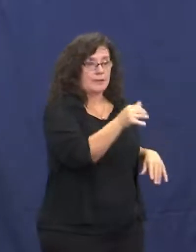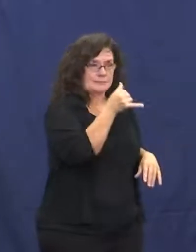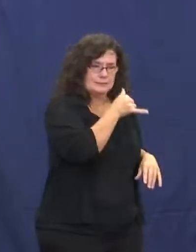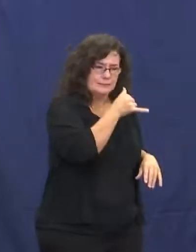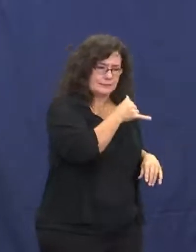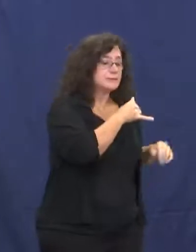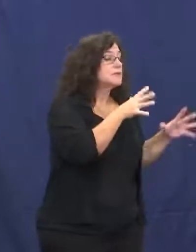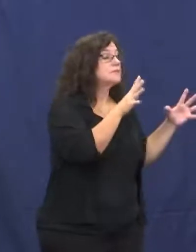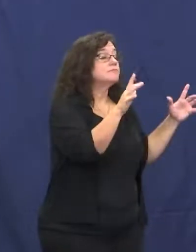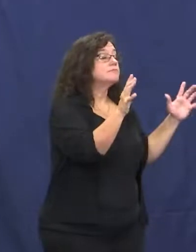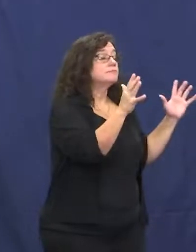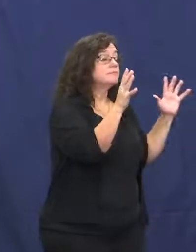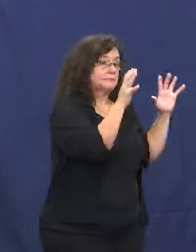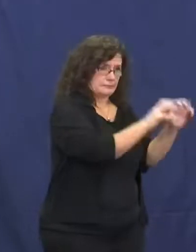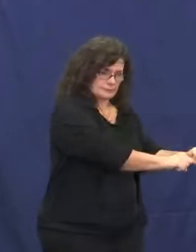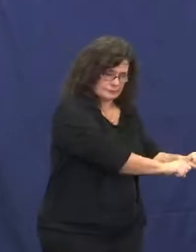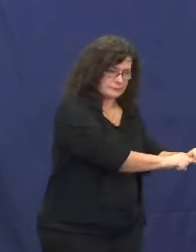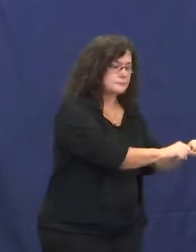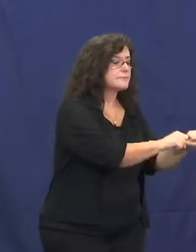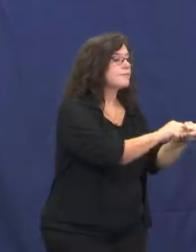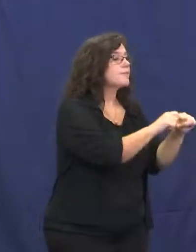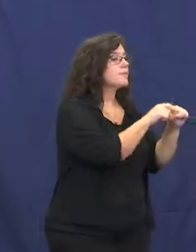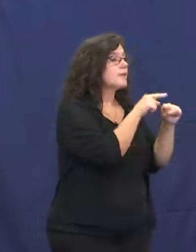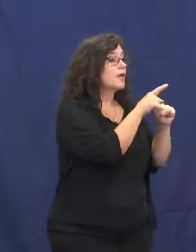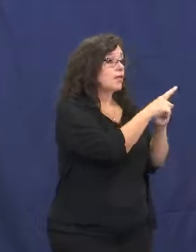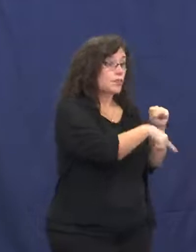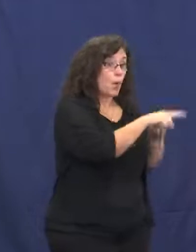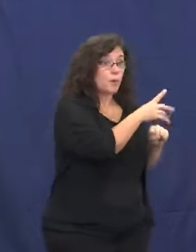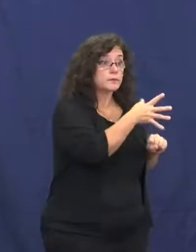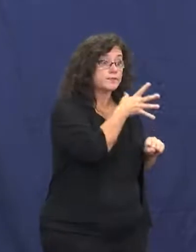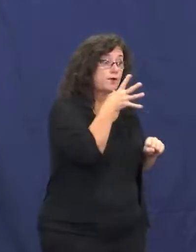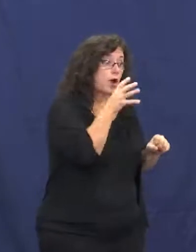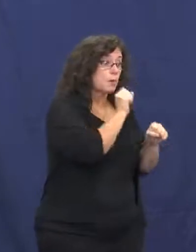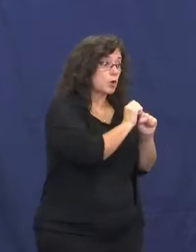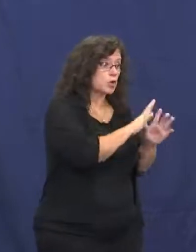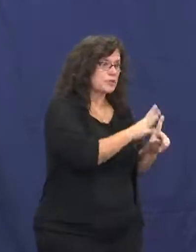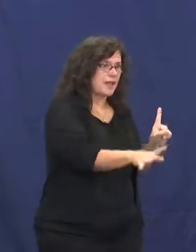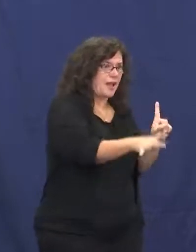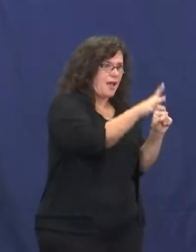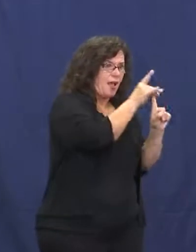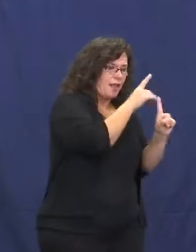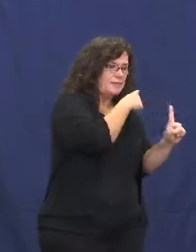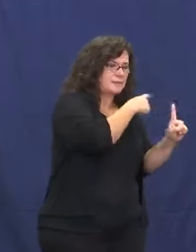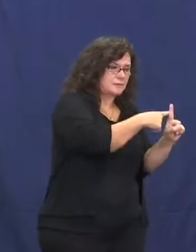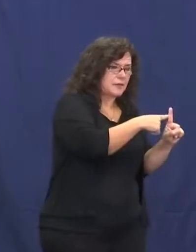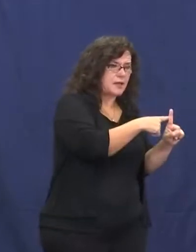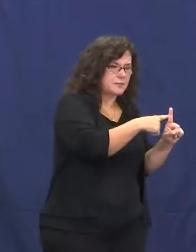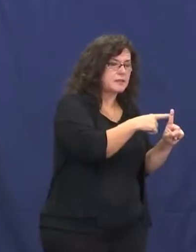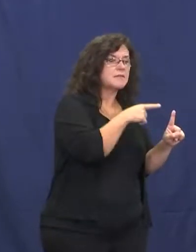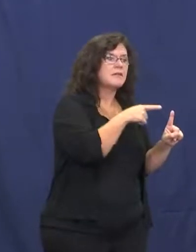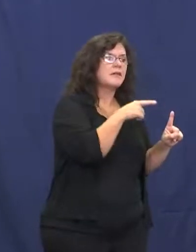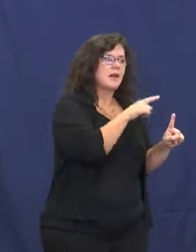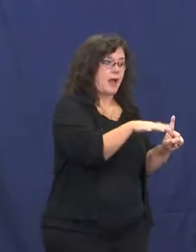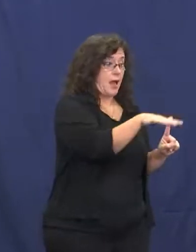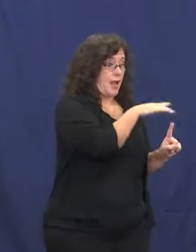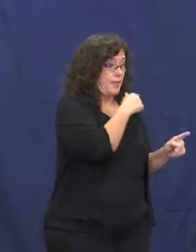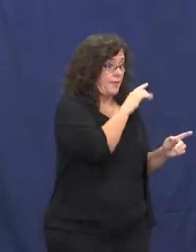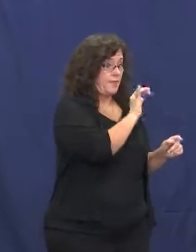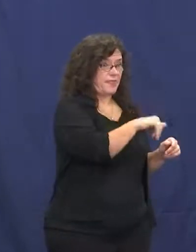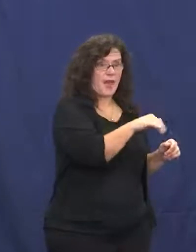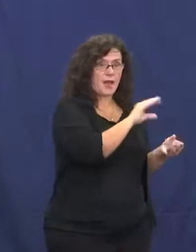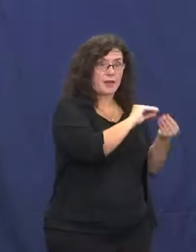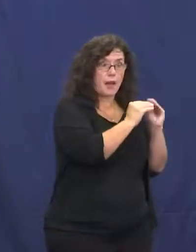of farm workers that made up the positive tests approached 6%. We are back